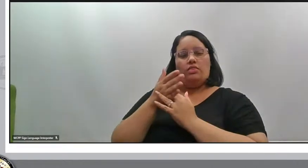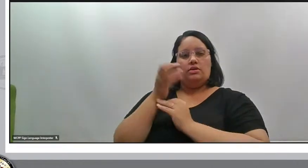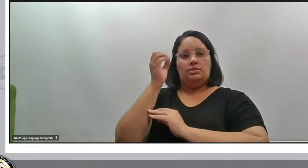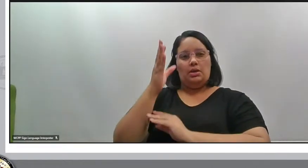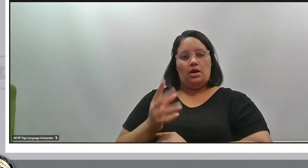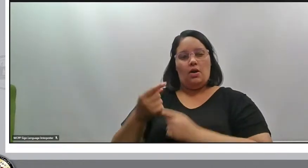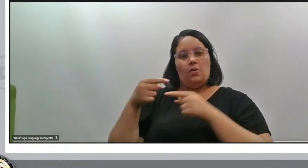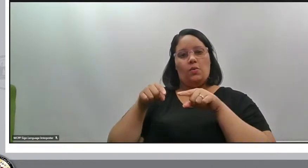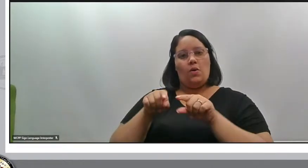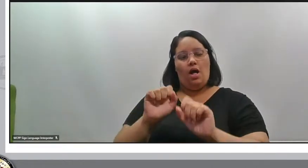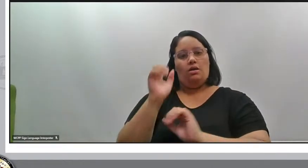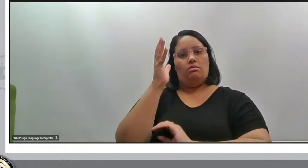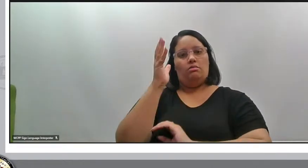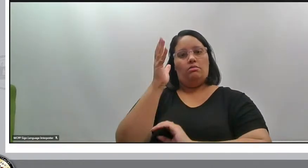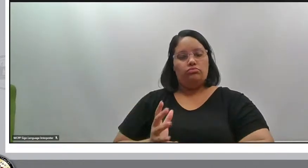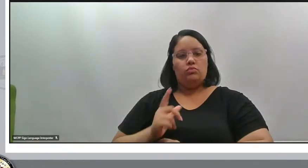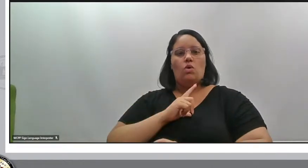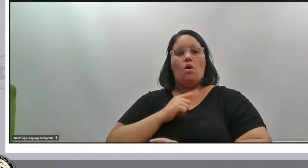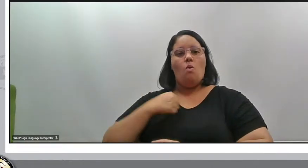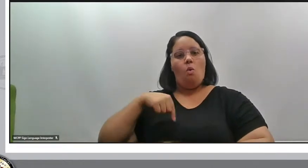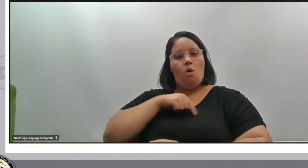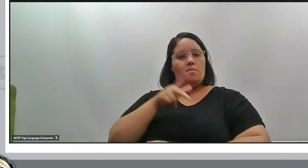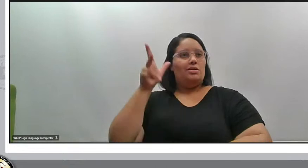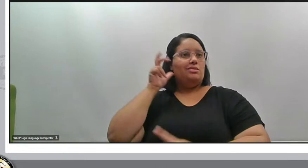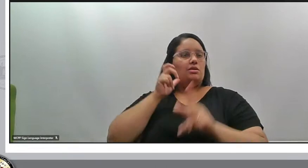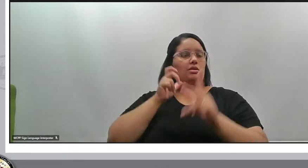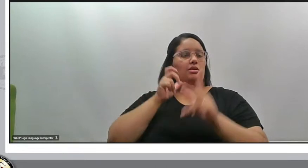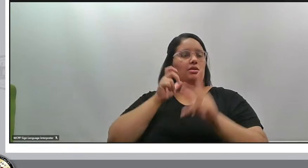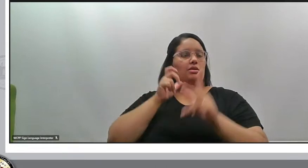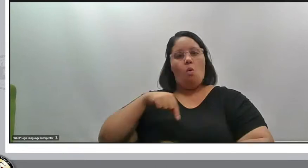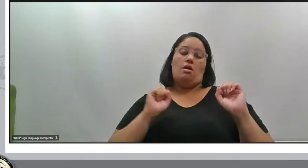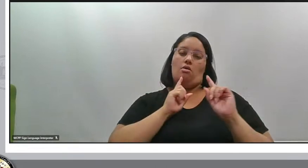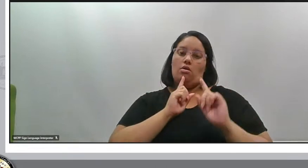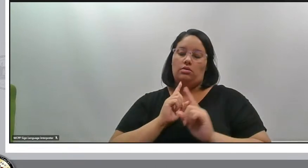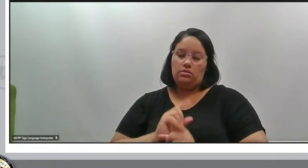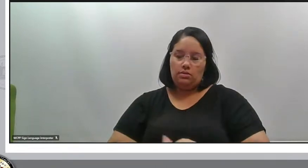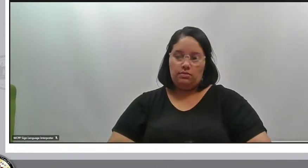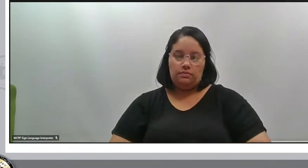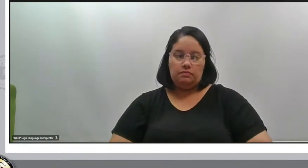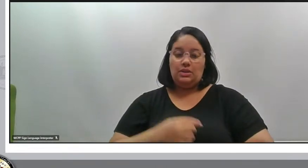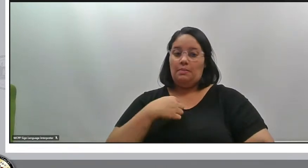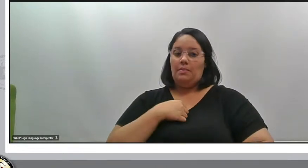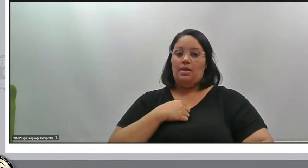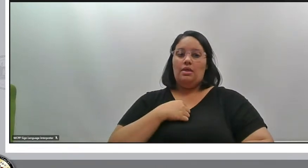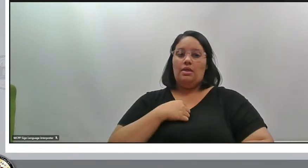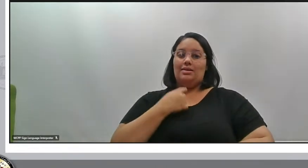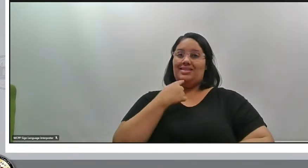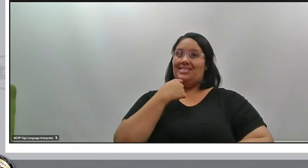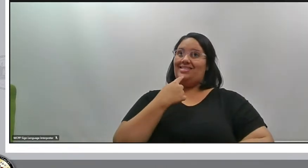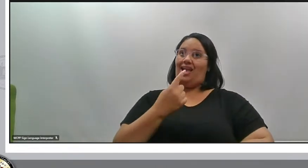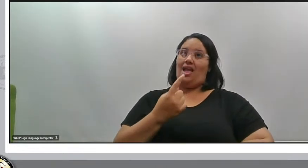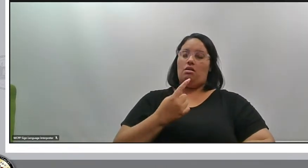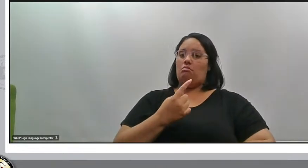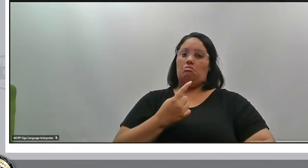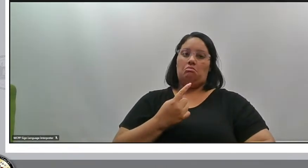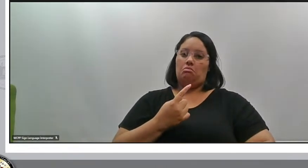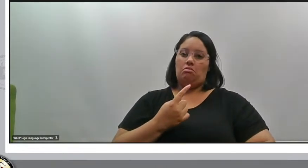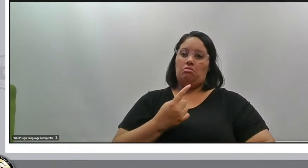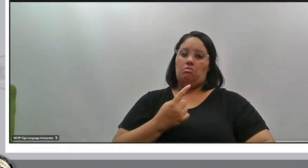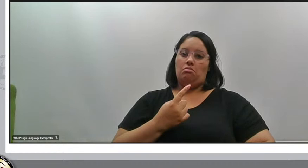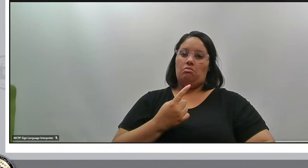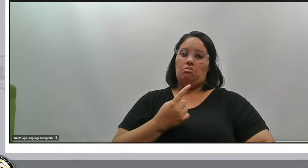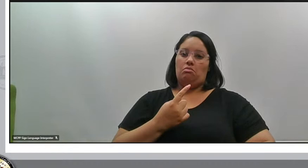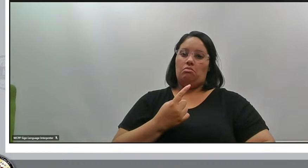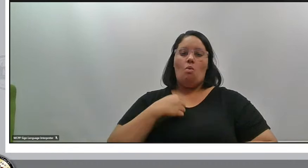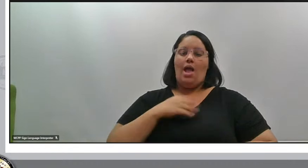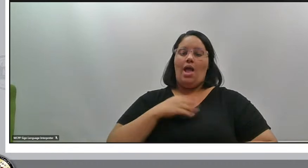was speaking so that we can all hear the respective answers. I didn't say that all of a sudden we